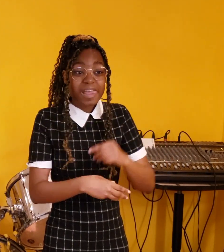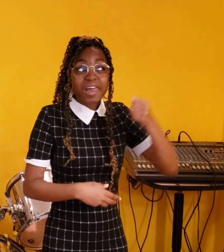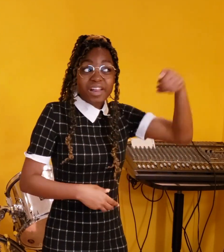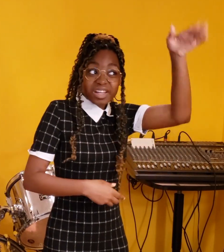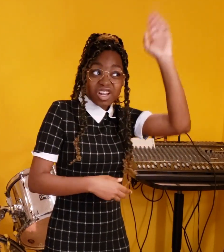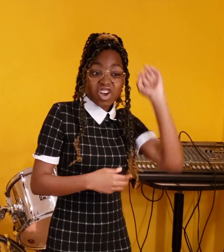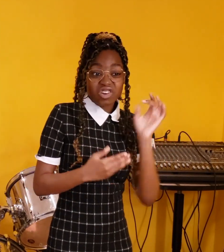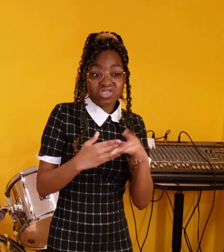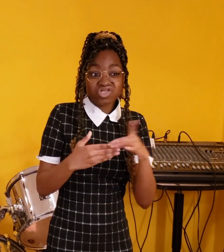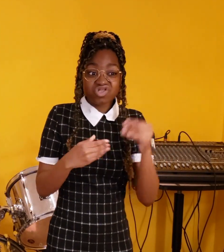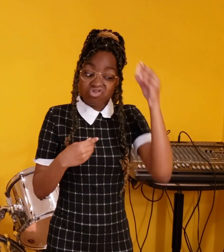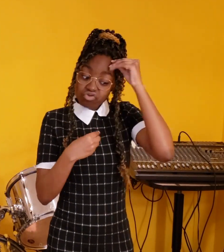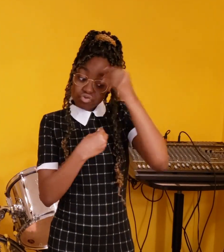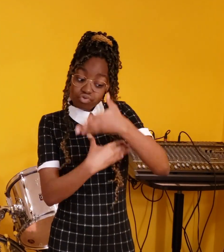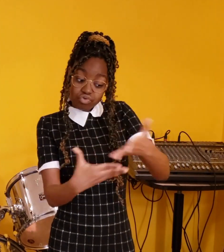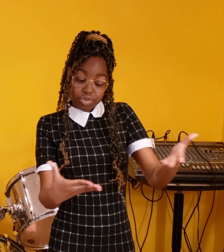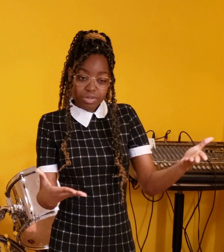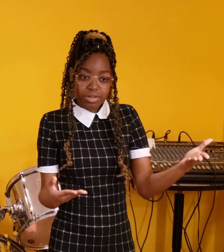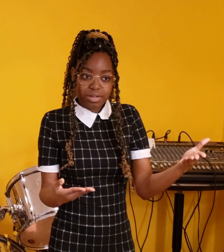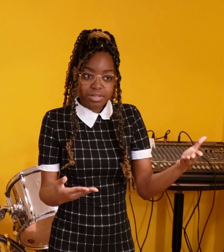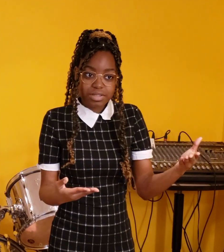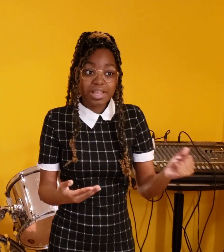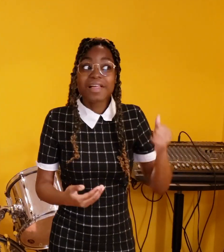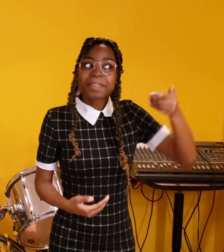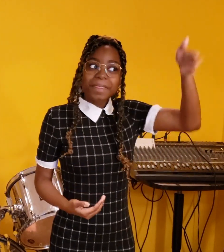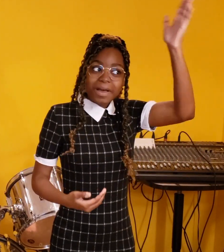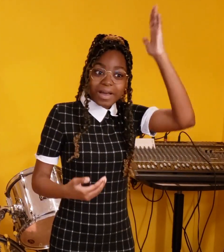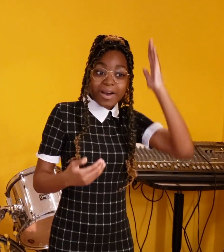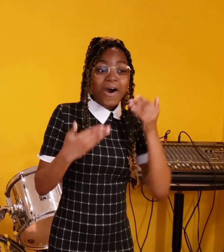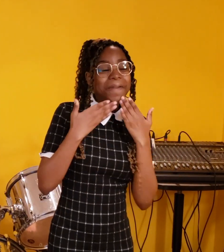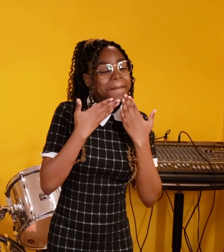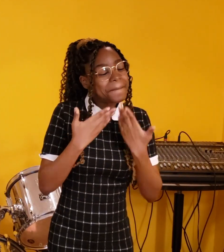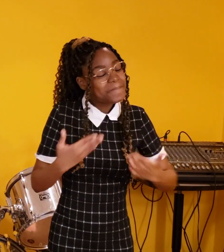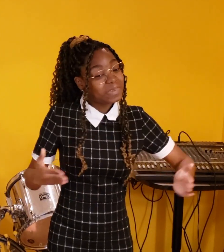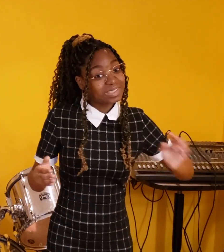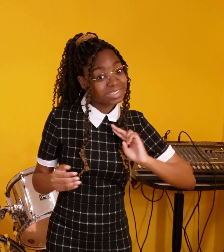what? That God blessed us